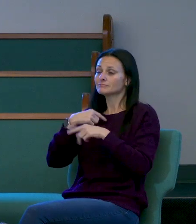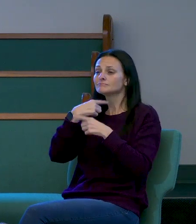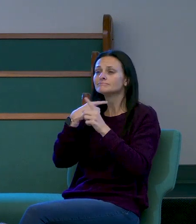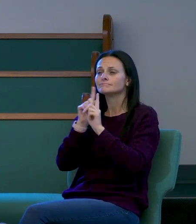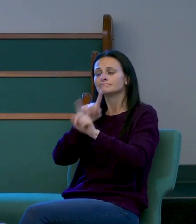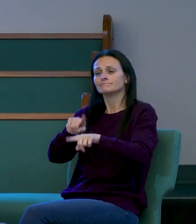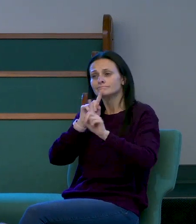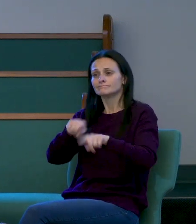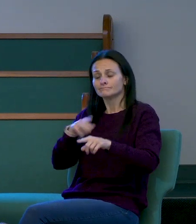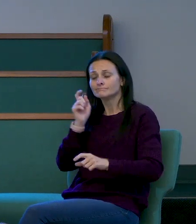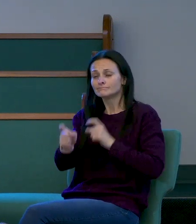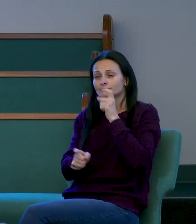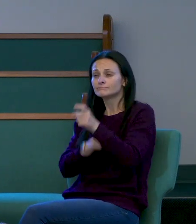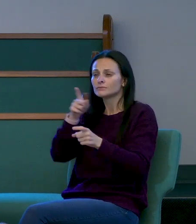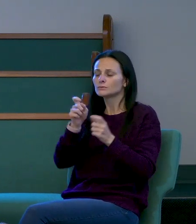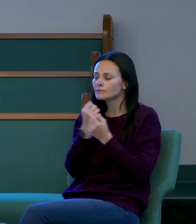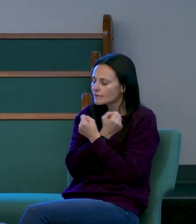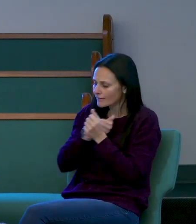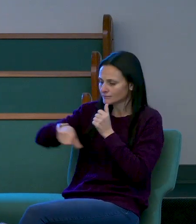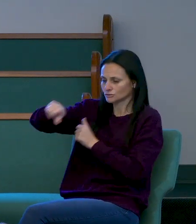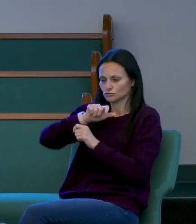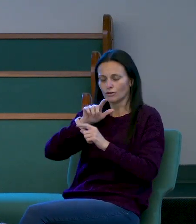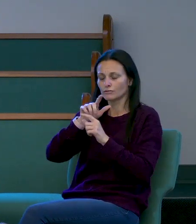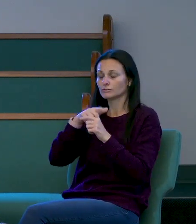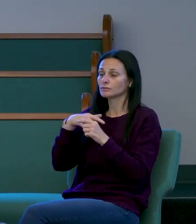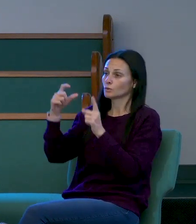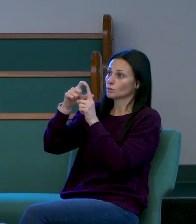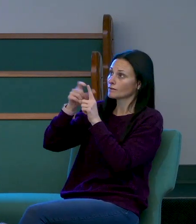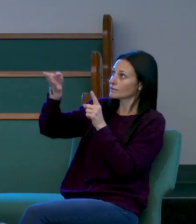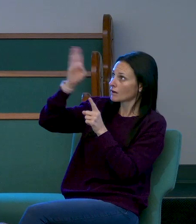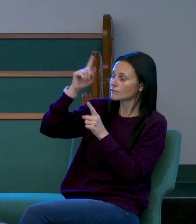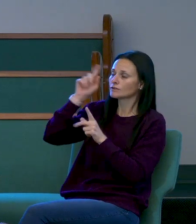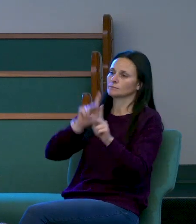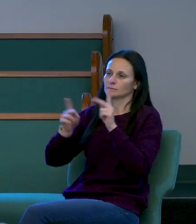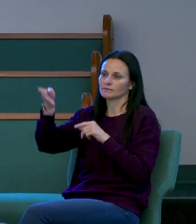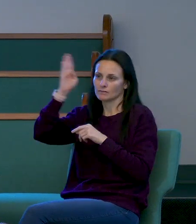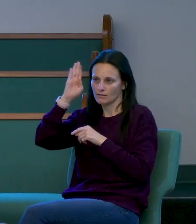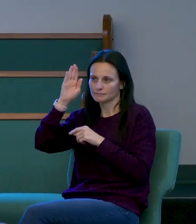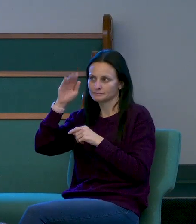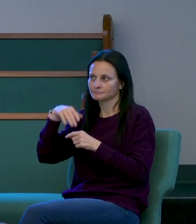commands so that you may love one another. Word of God for the people of God.